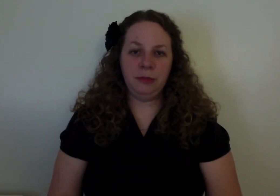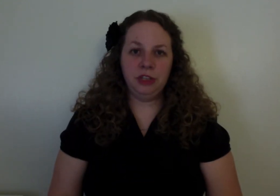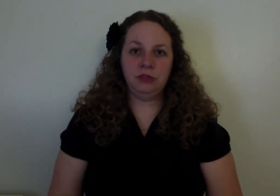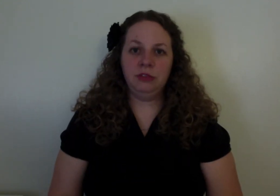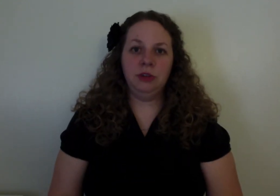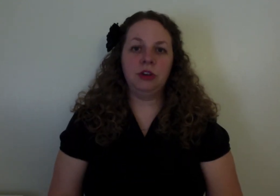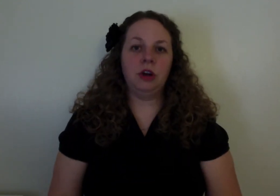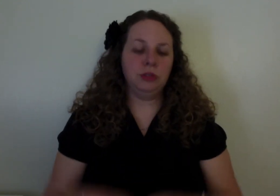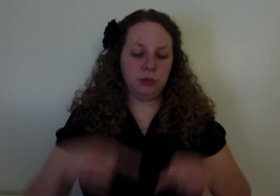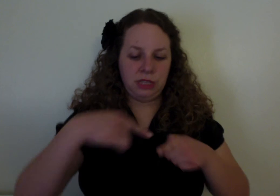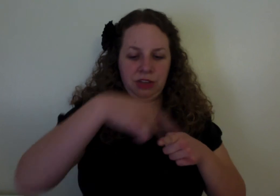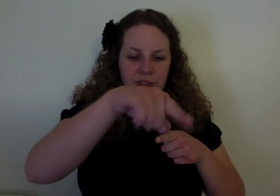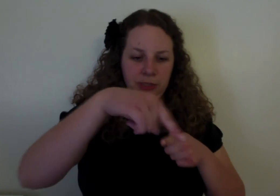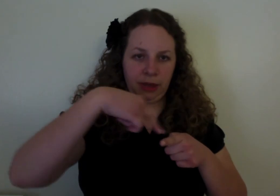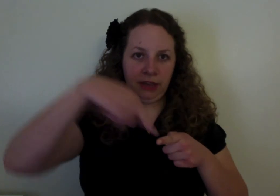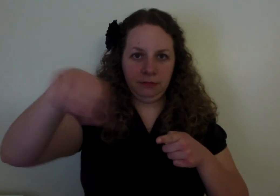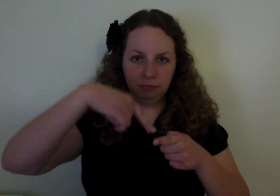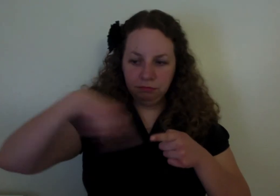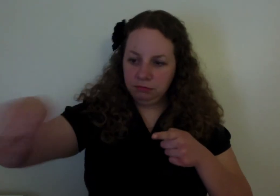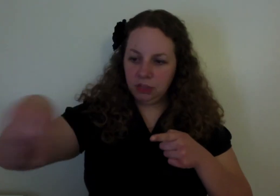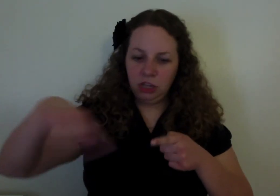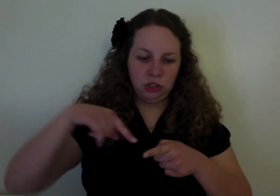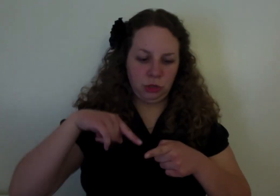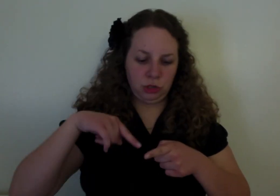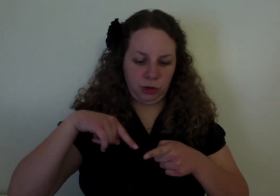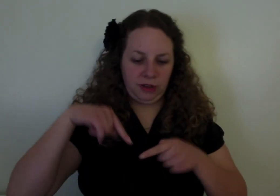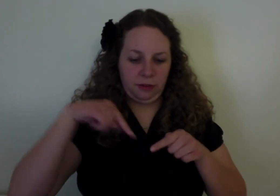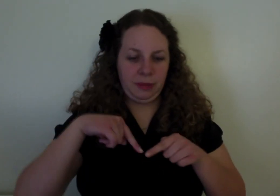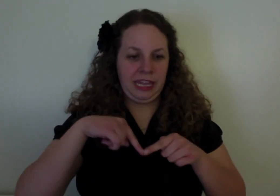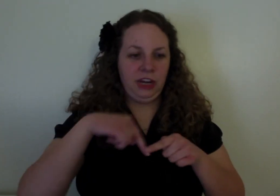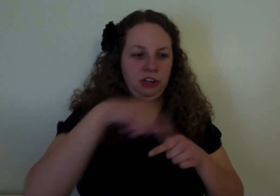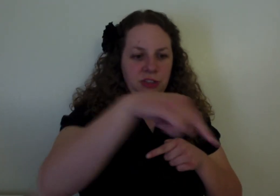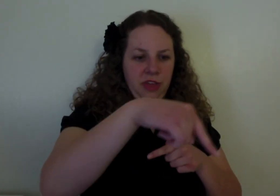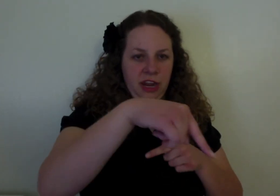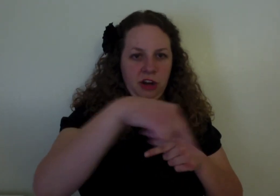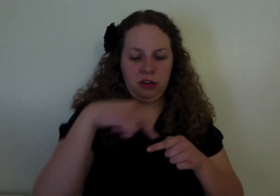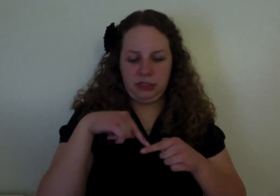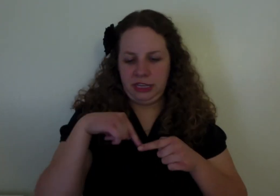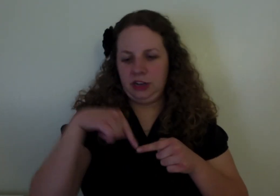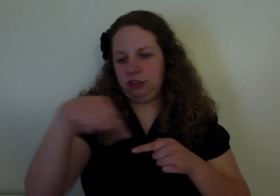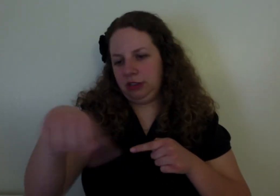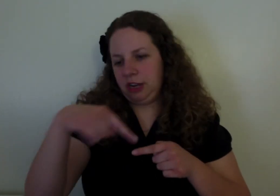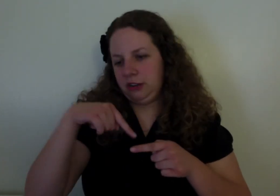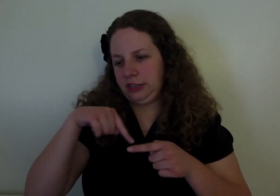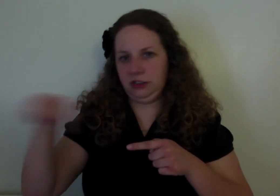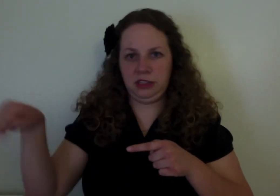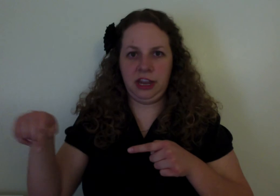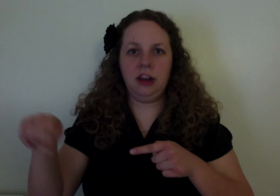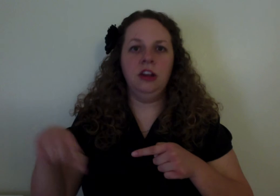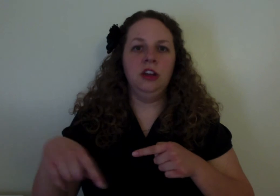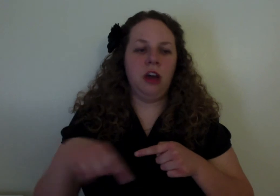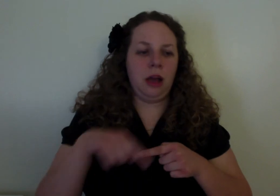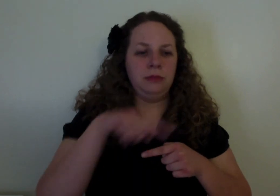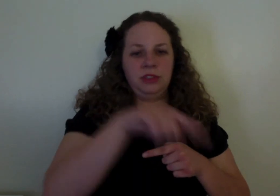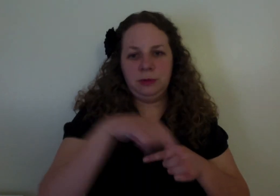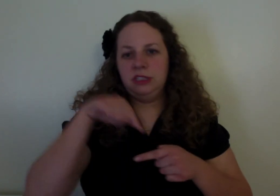information. You can also sign it this way. So showing from here to there, to here to there, to here to there, to this place, to